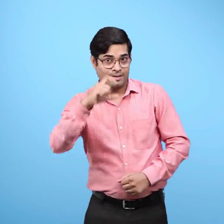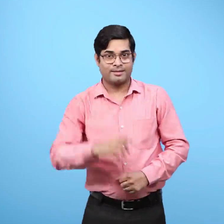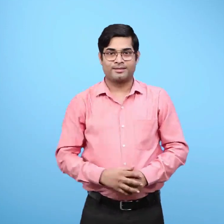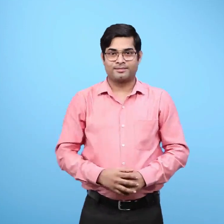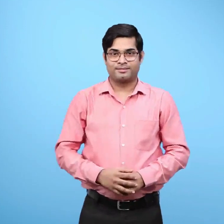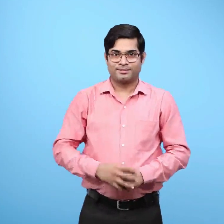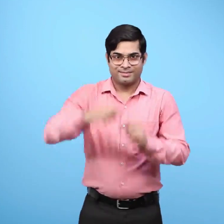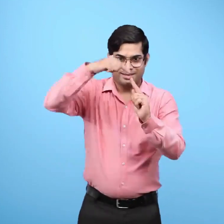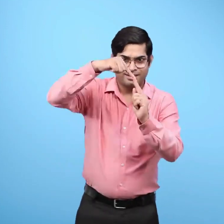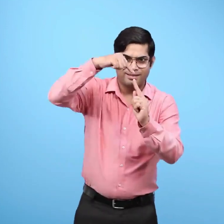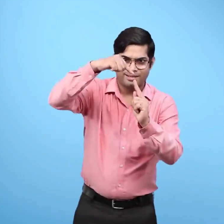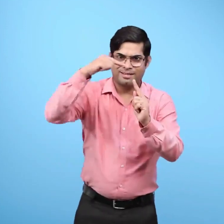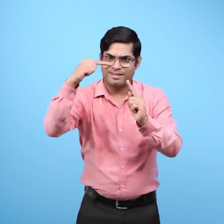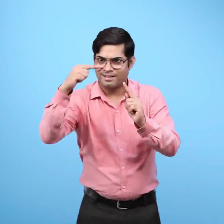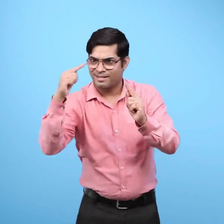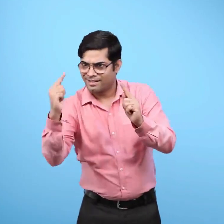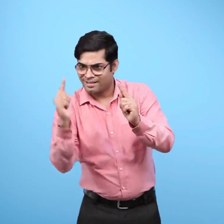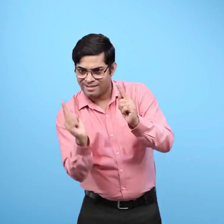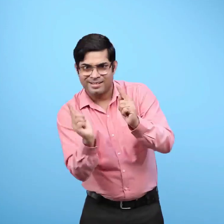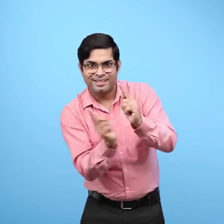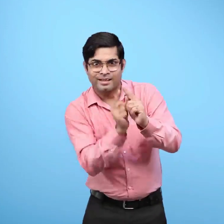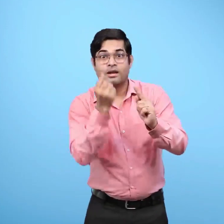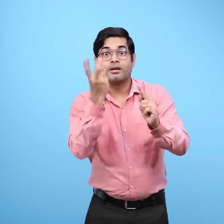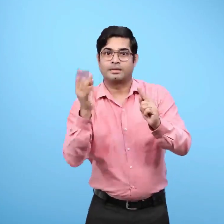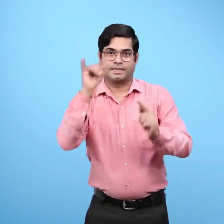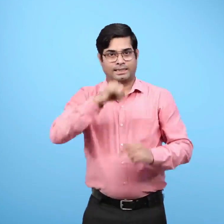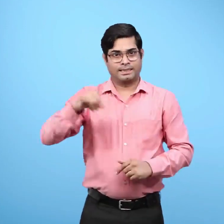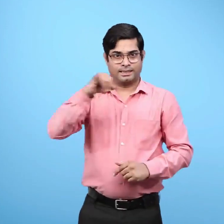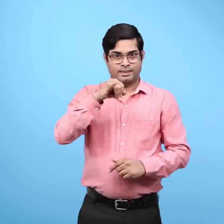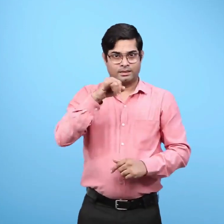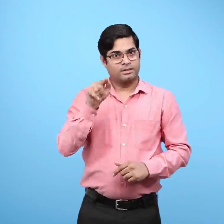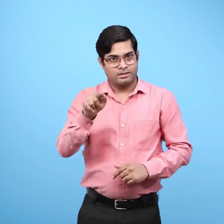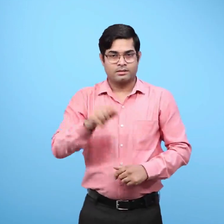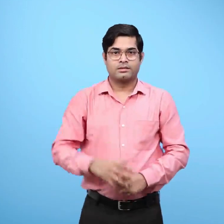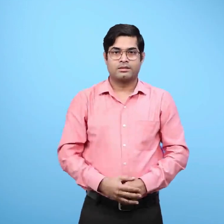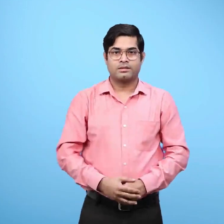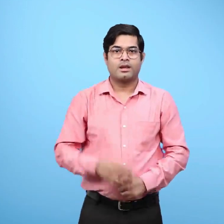C. 6-sided shape or a hexagon.